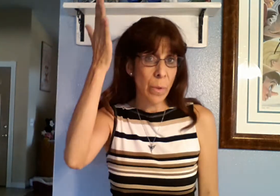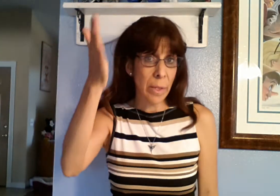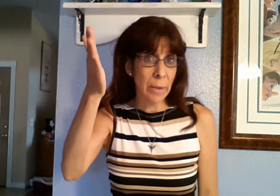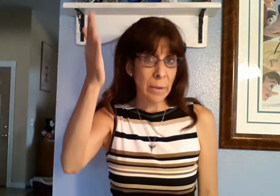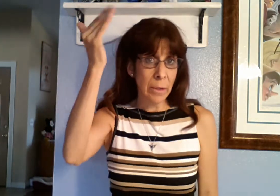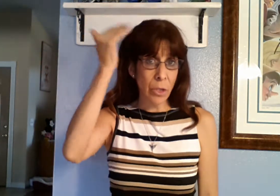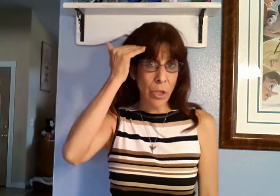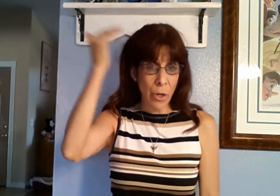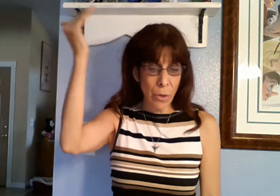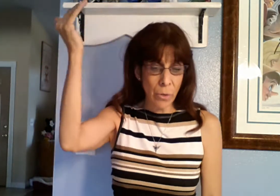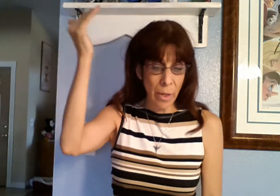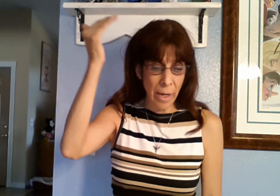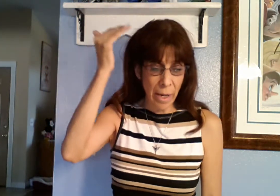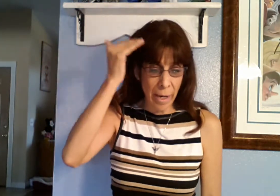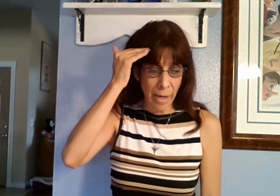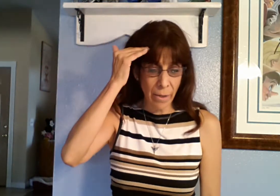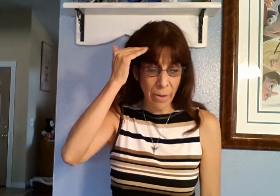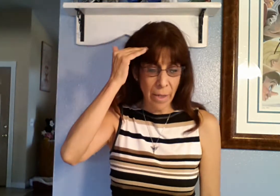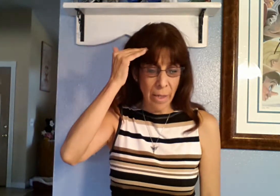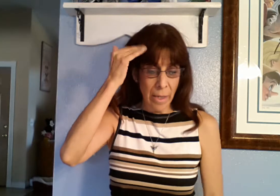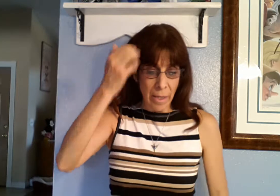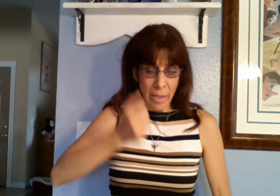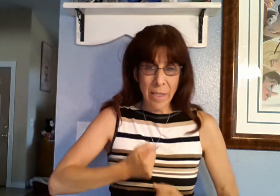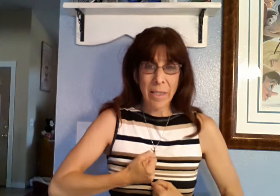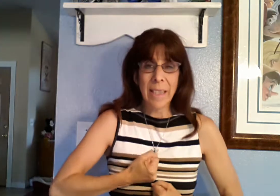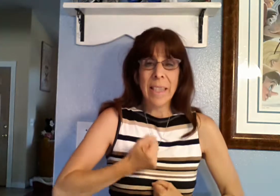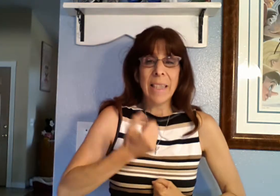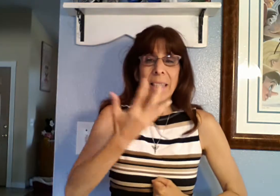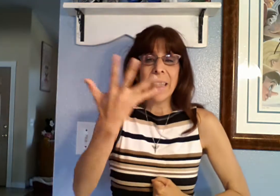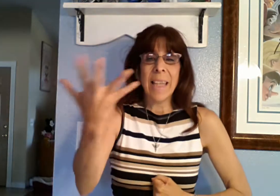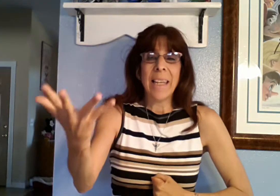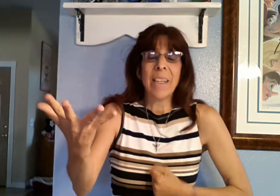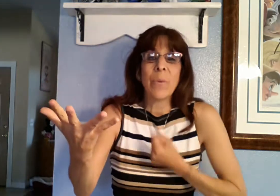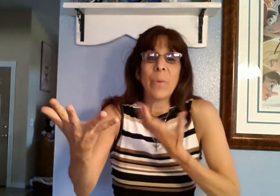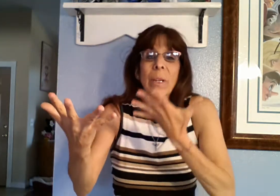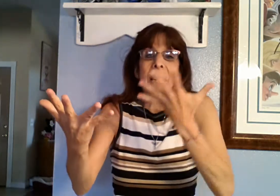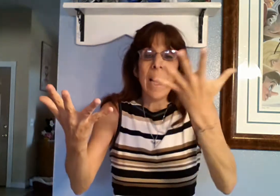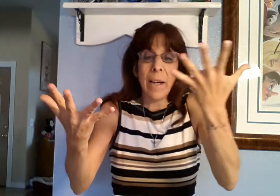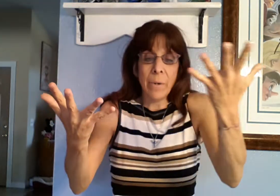will know how to let it ring out